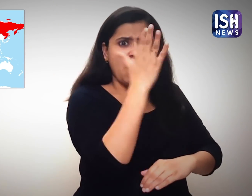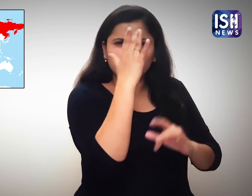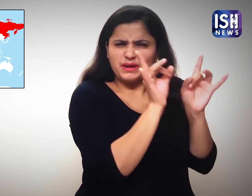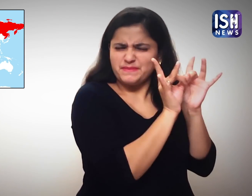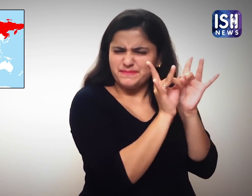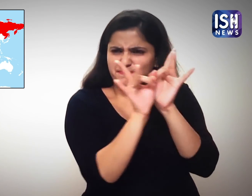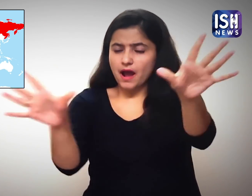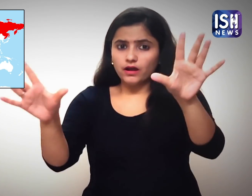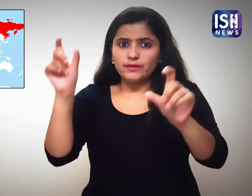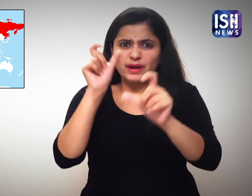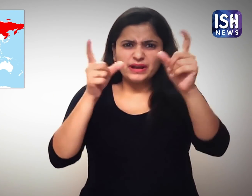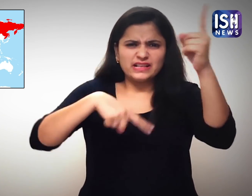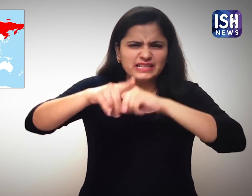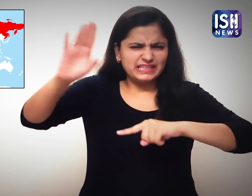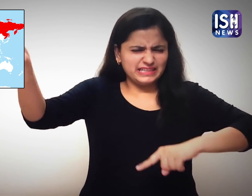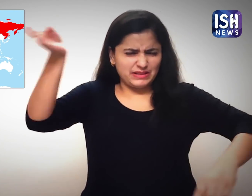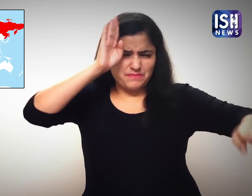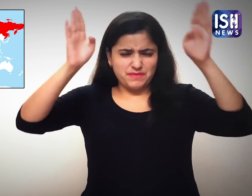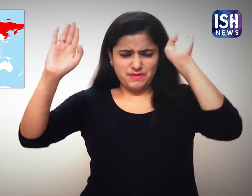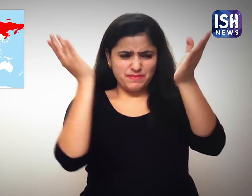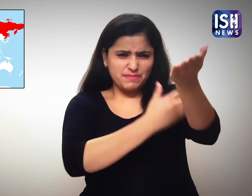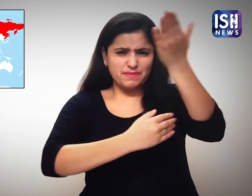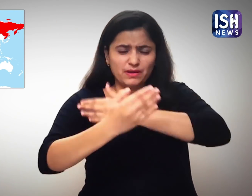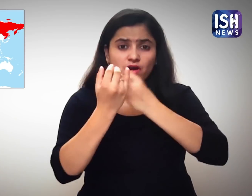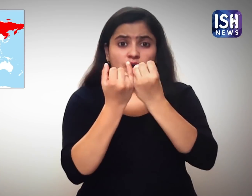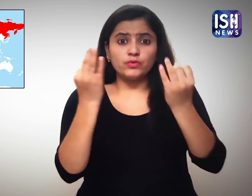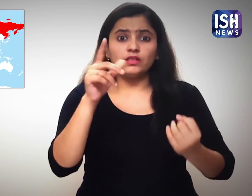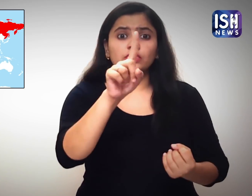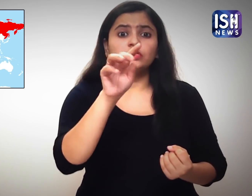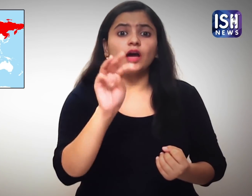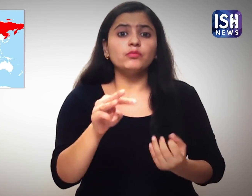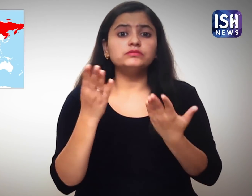leaving more than 1,000 people injured from its shockwave.